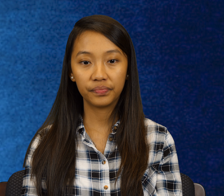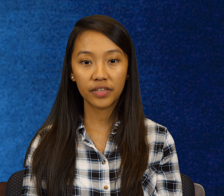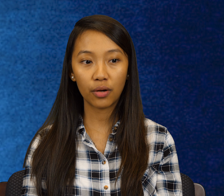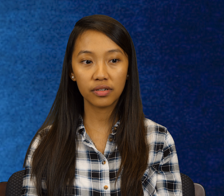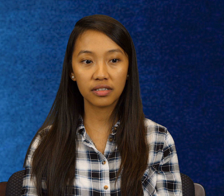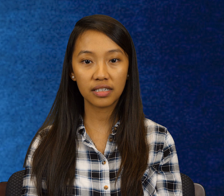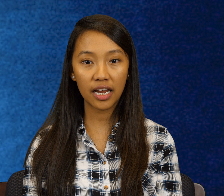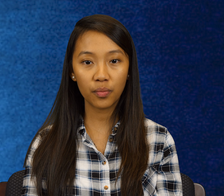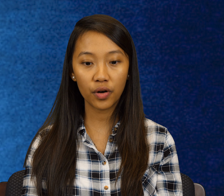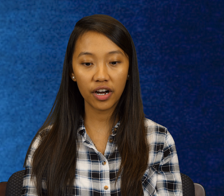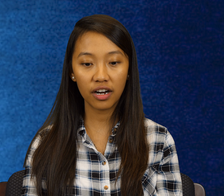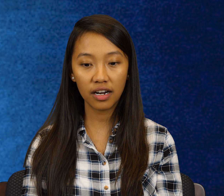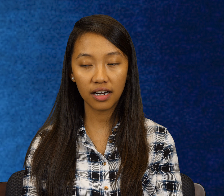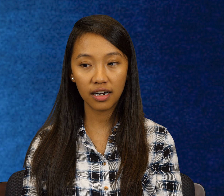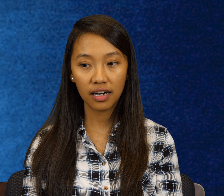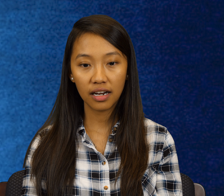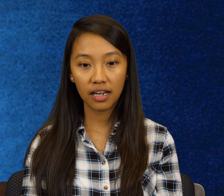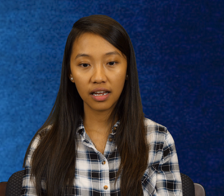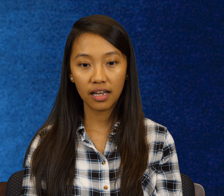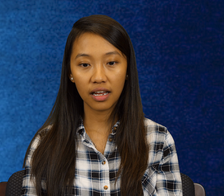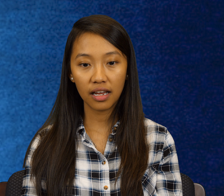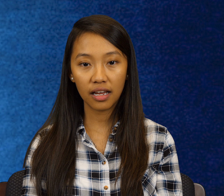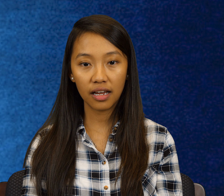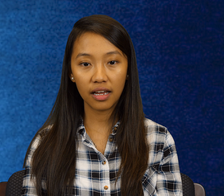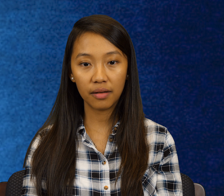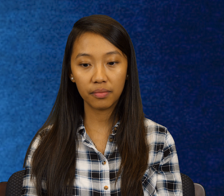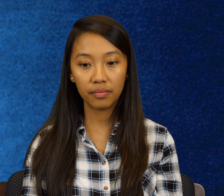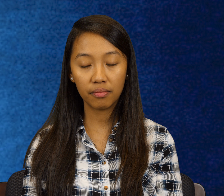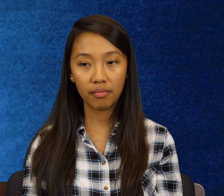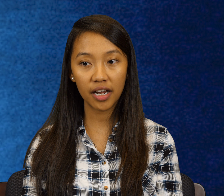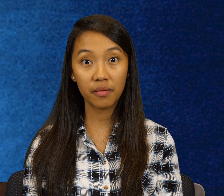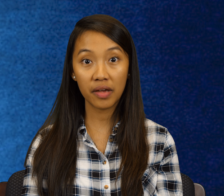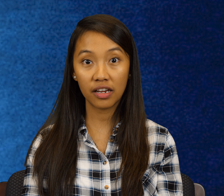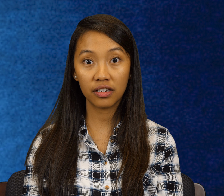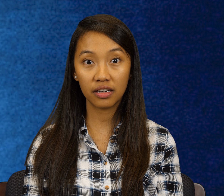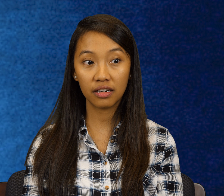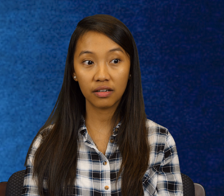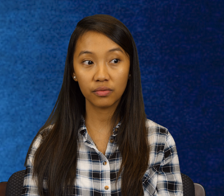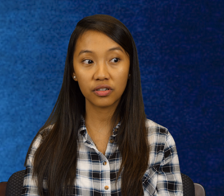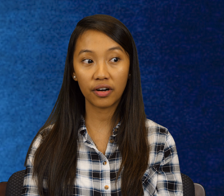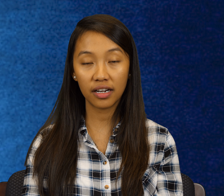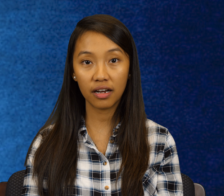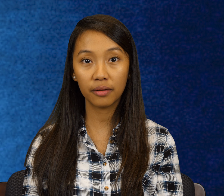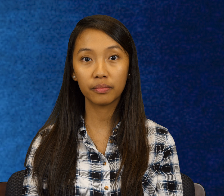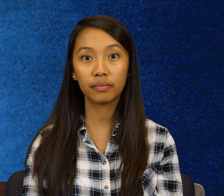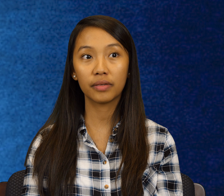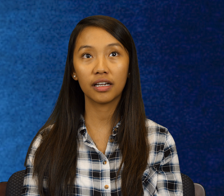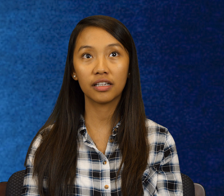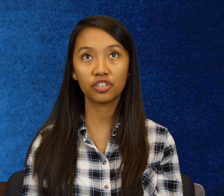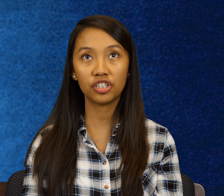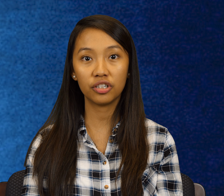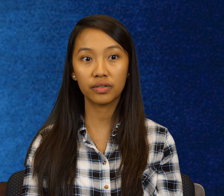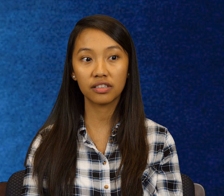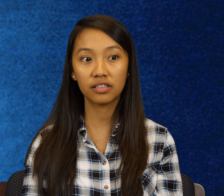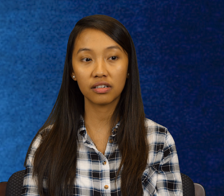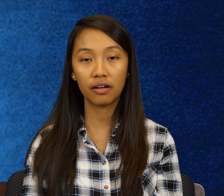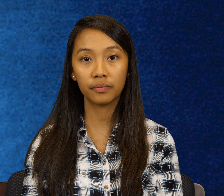I was saying a prayer, and my companion was already up, and she was